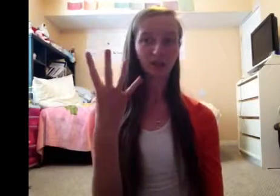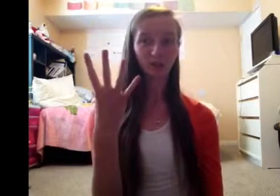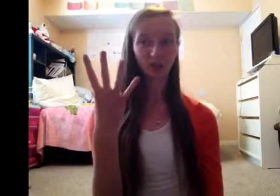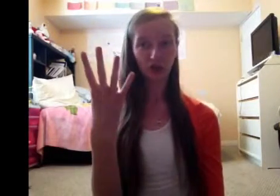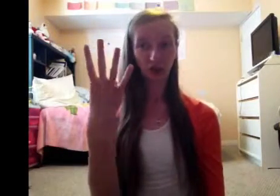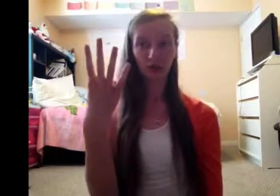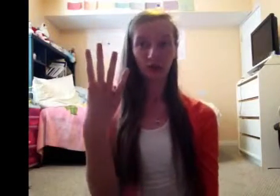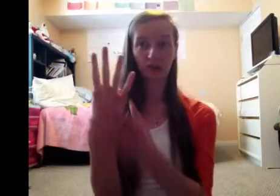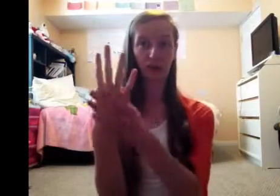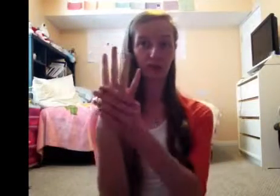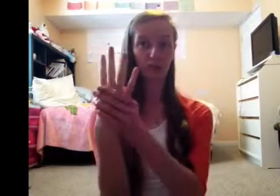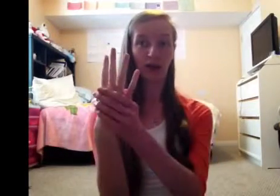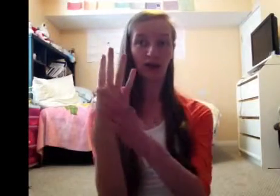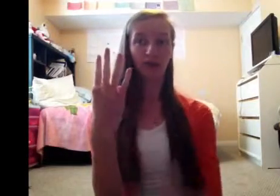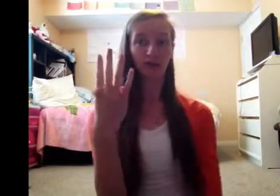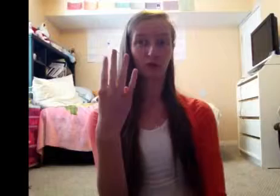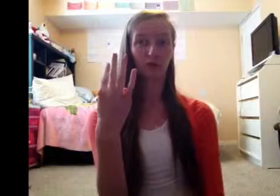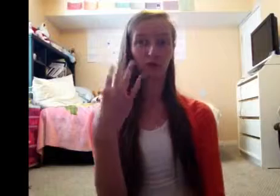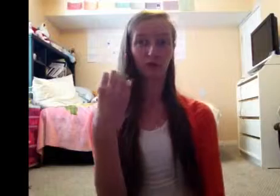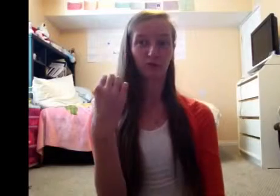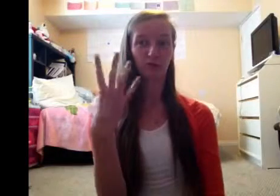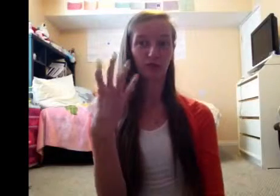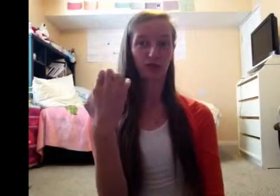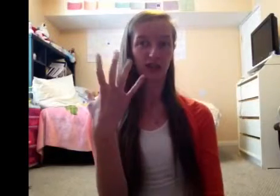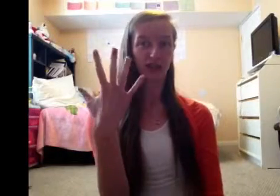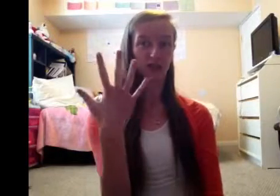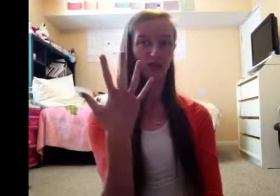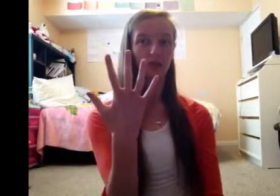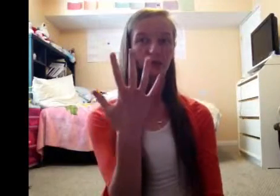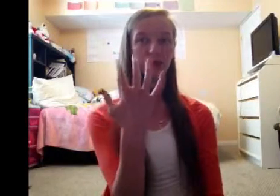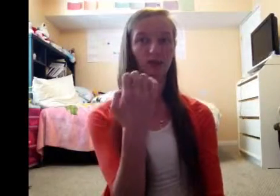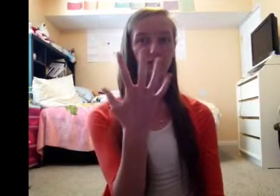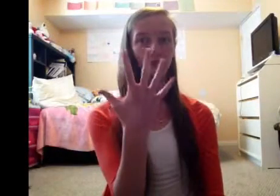14. Make sure your thumb stays back, because for 15.